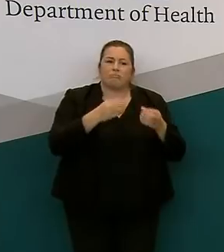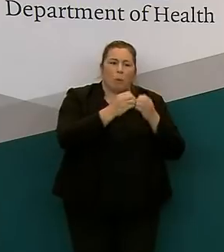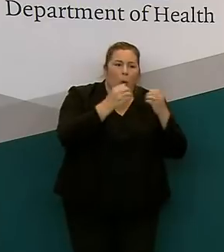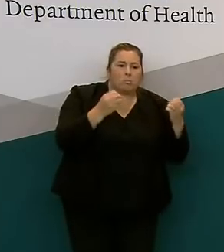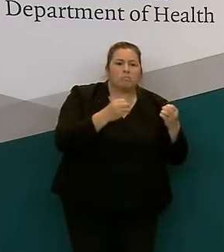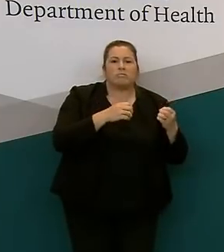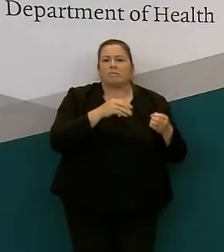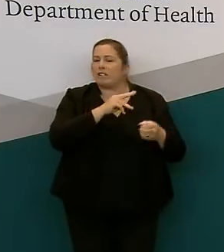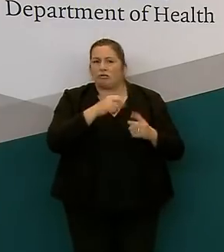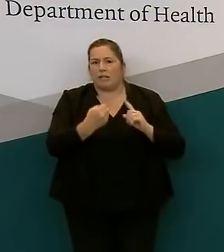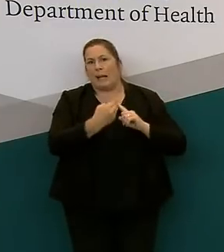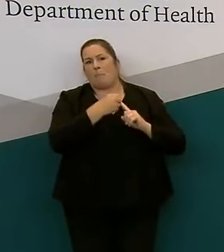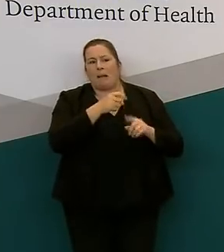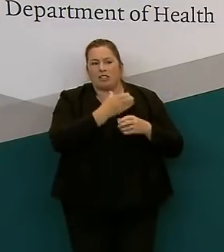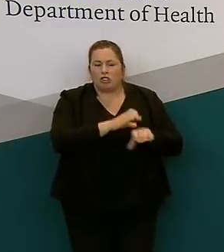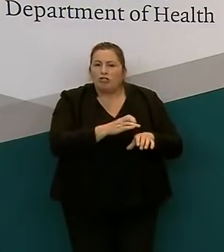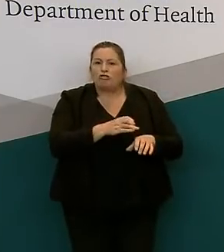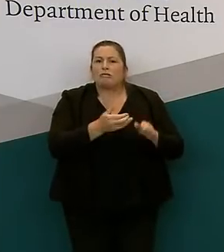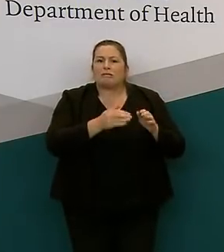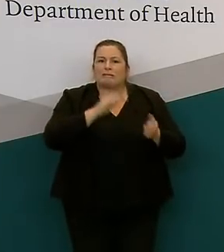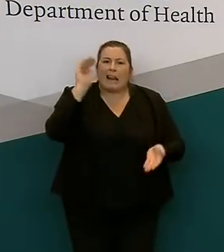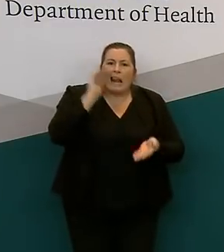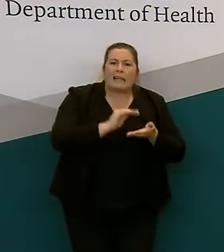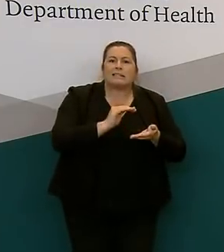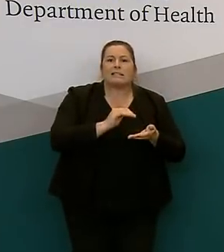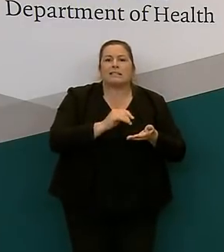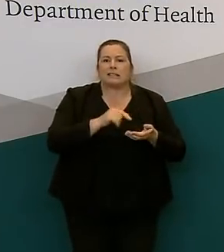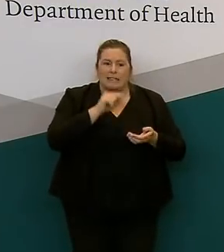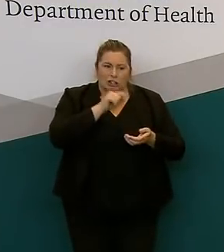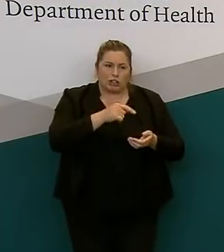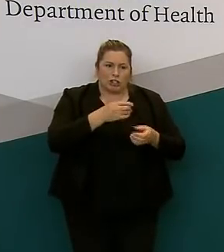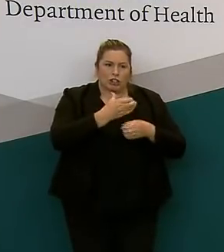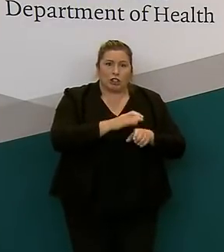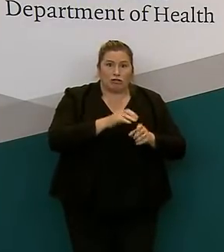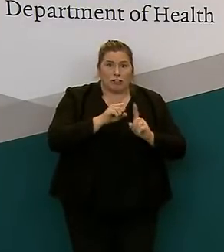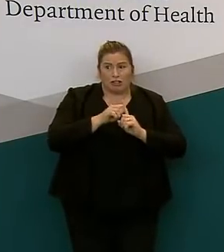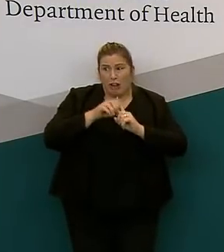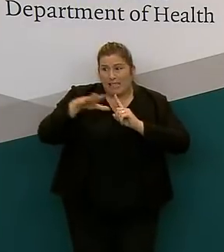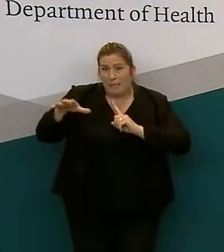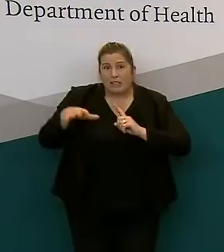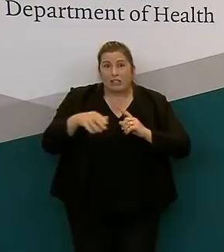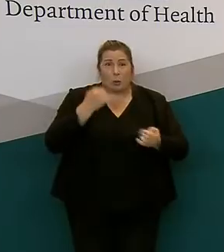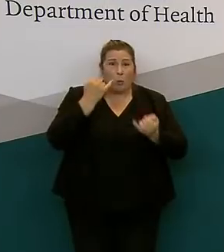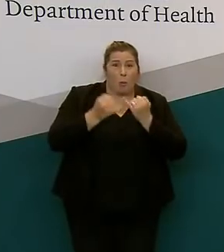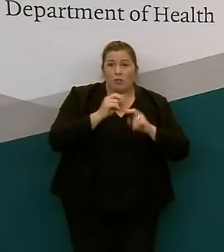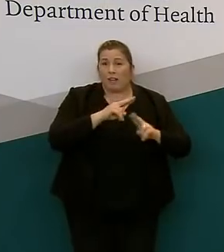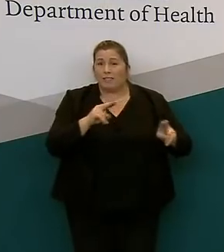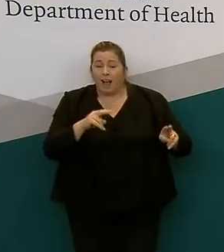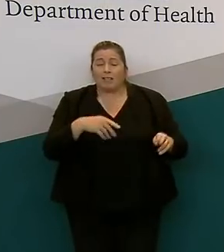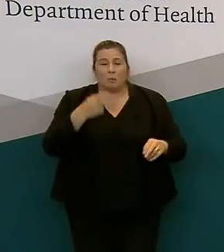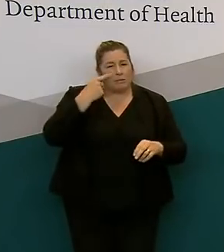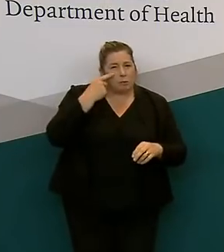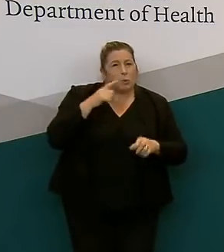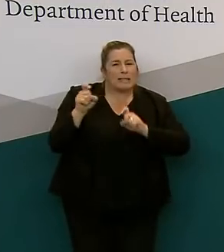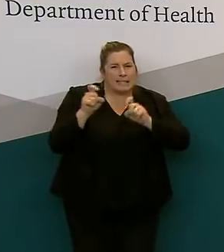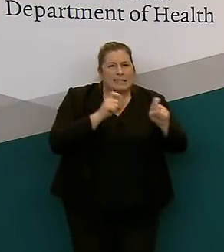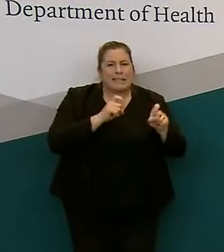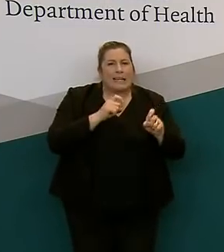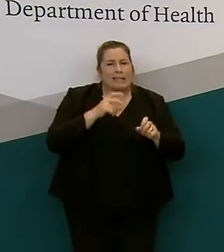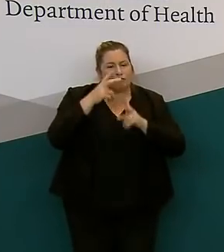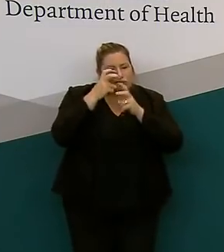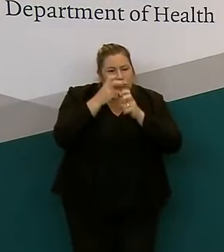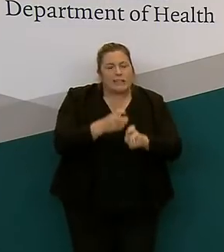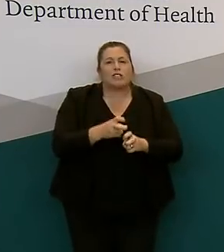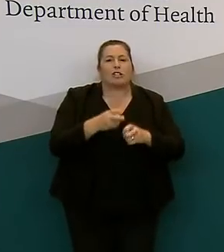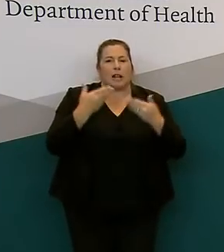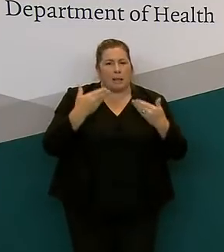less severely and that perhaps children play less of a role in transmission when compared with how they, with the role they play in